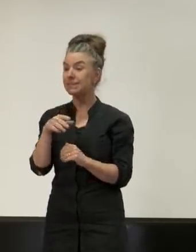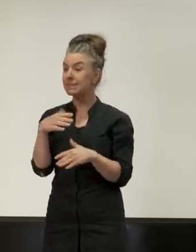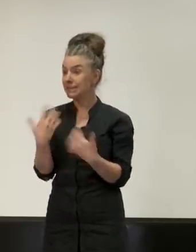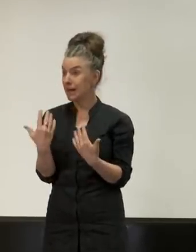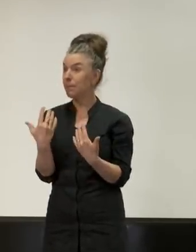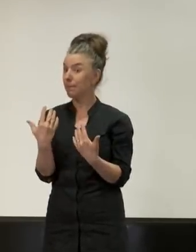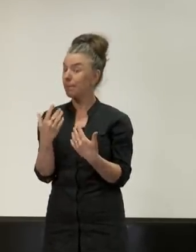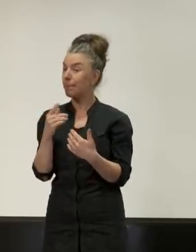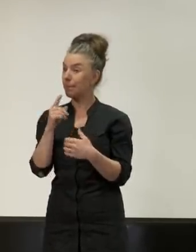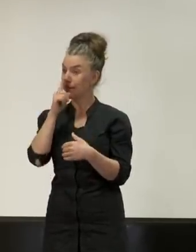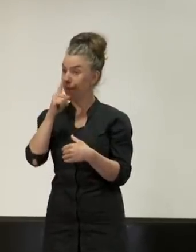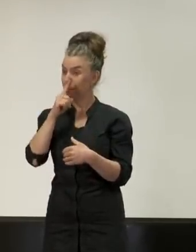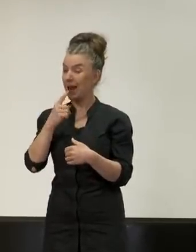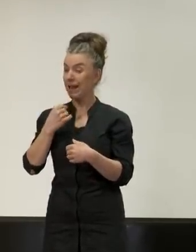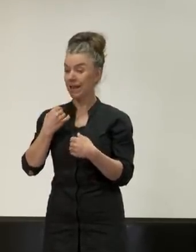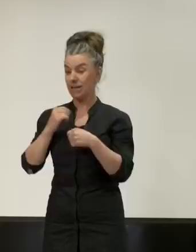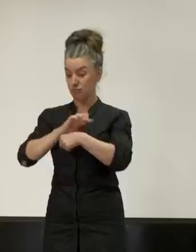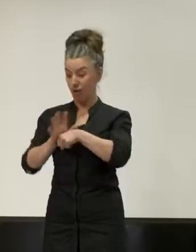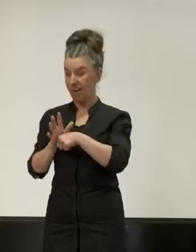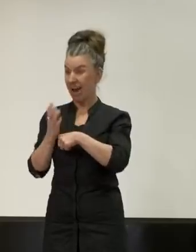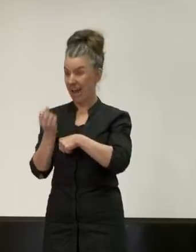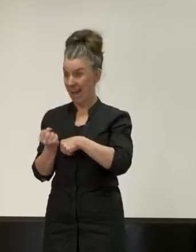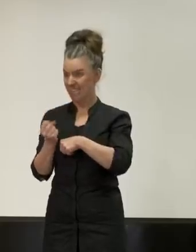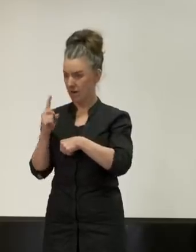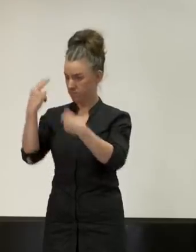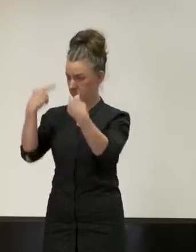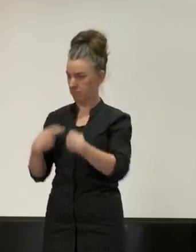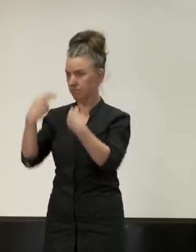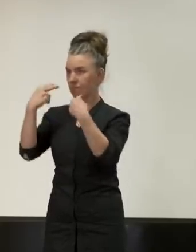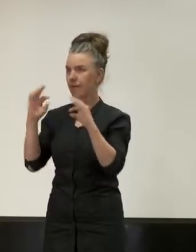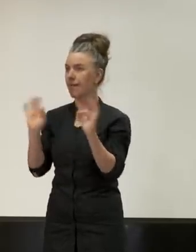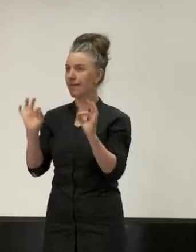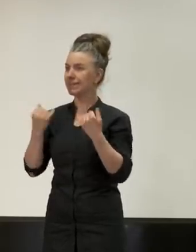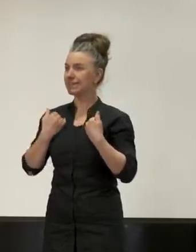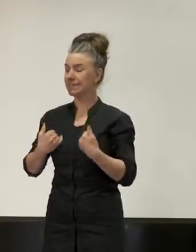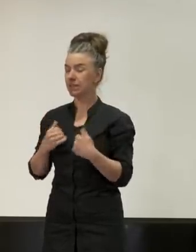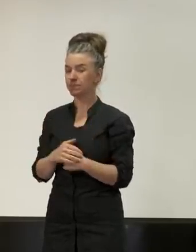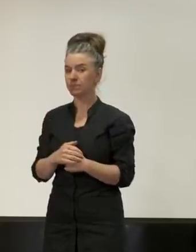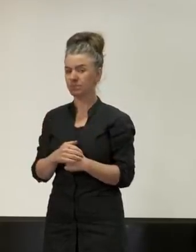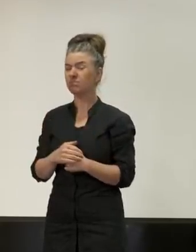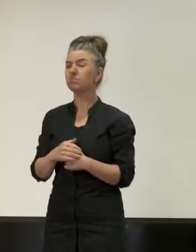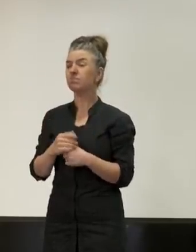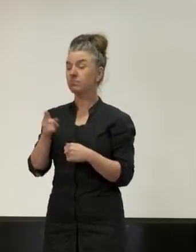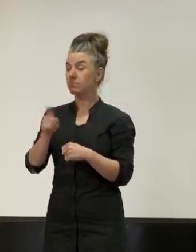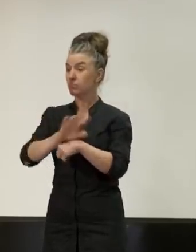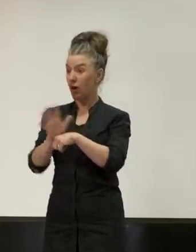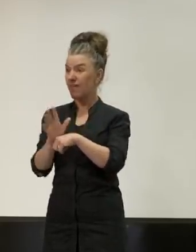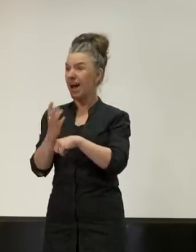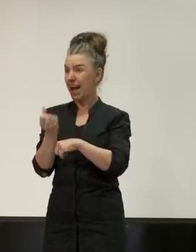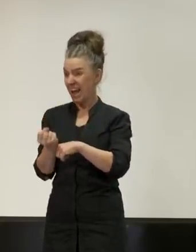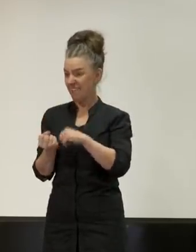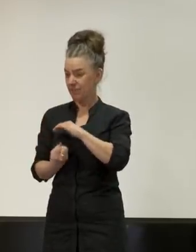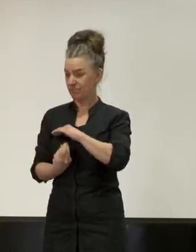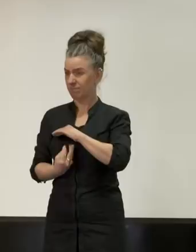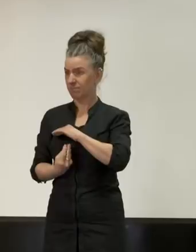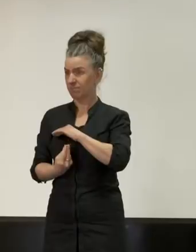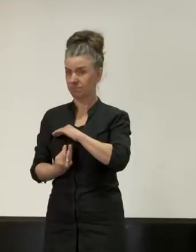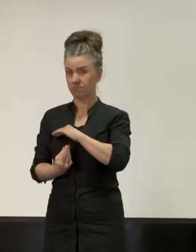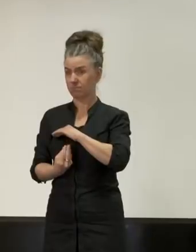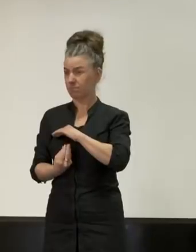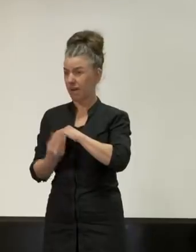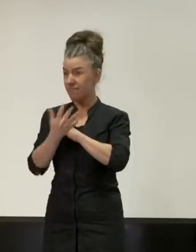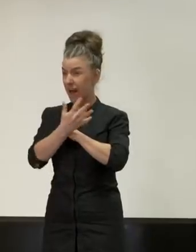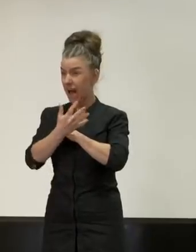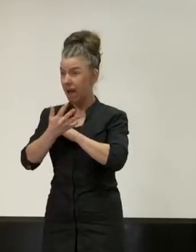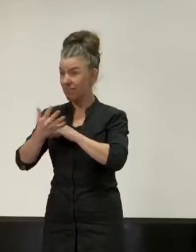issue with COVID, people being sick and not knowing it. There is a long tail for COVID. We've had some people who've tested positive after 5 weeks.